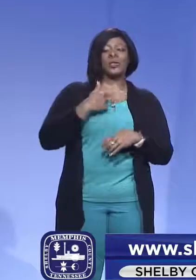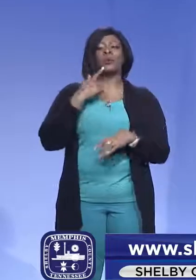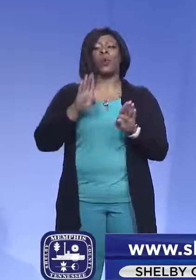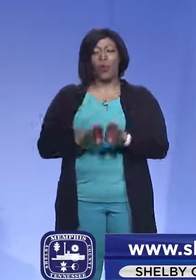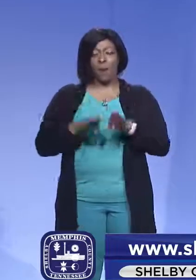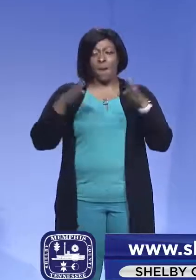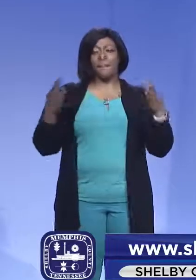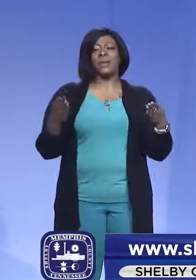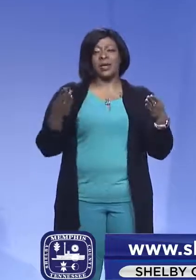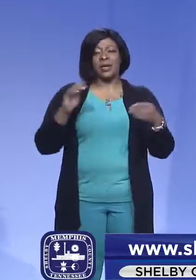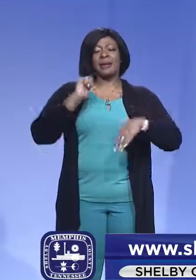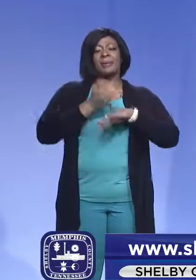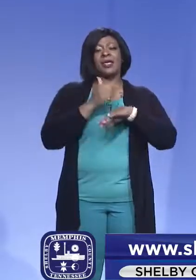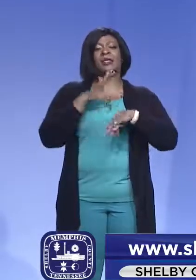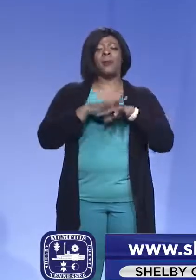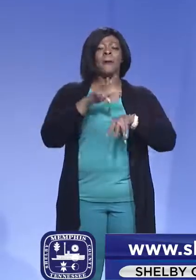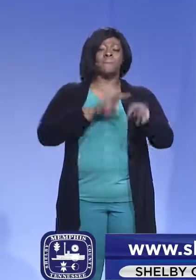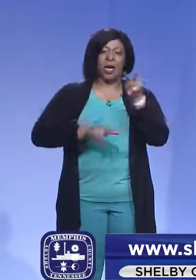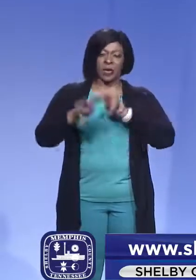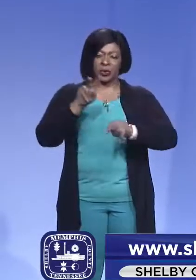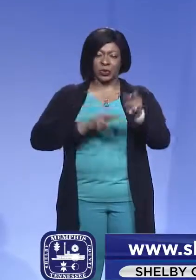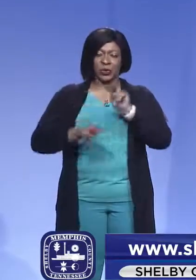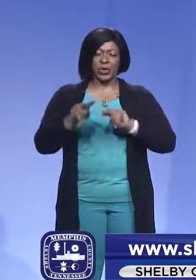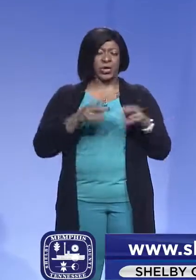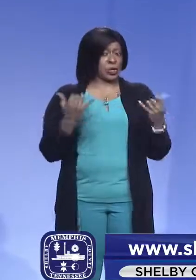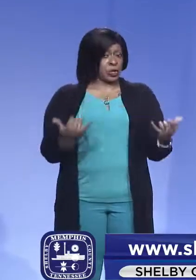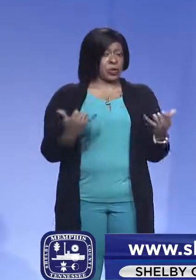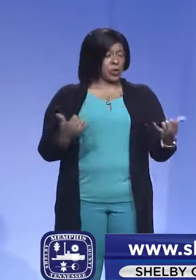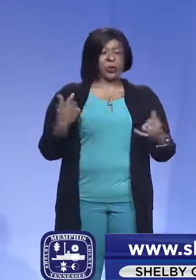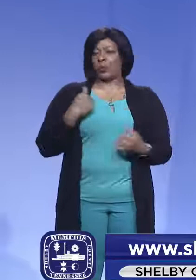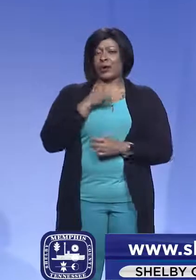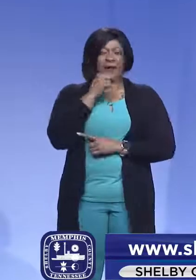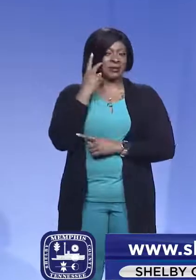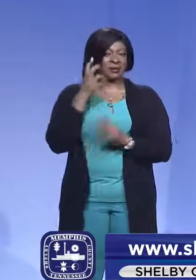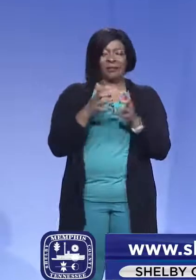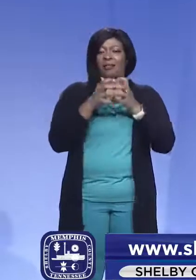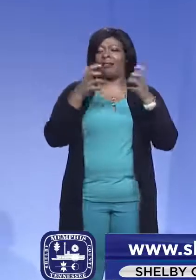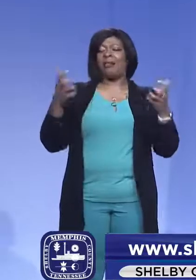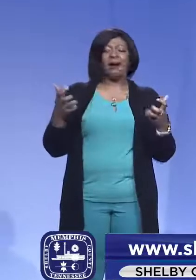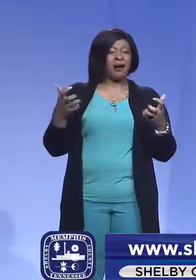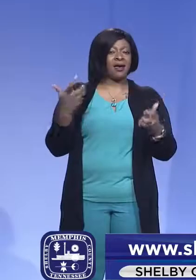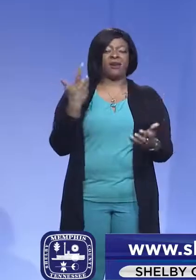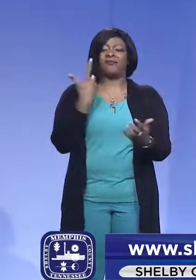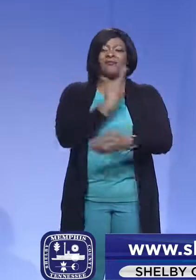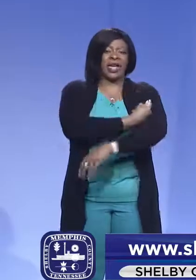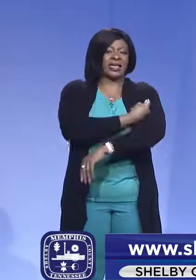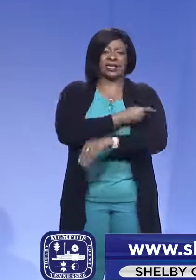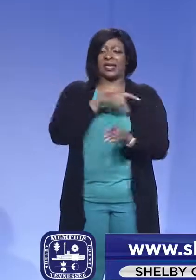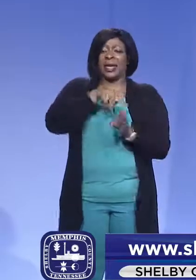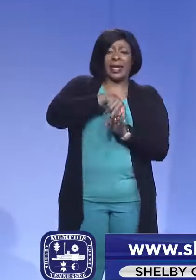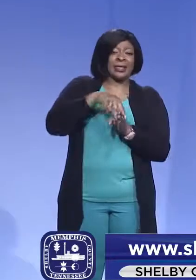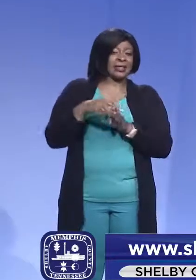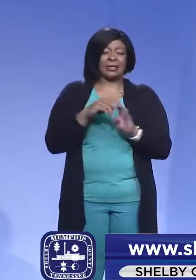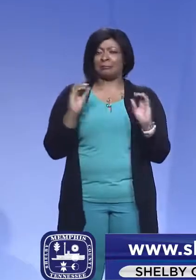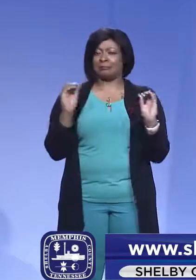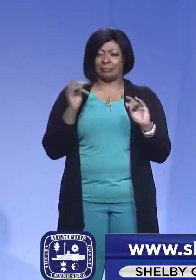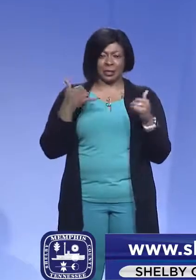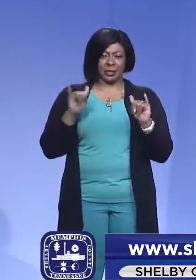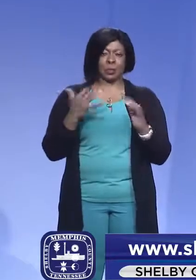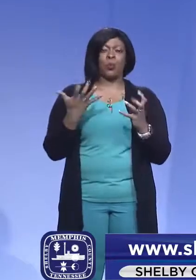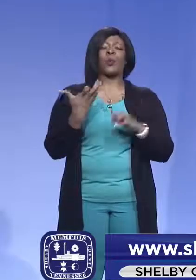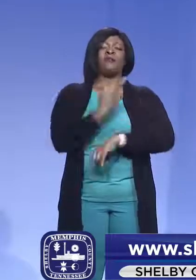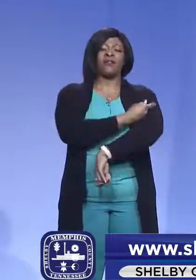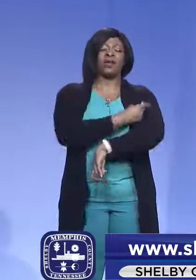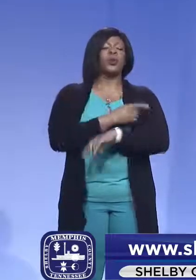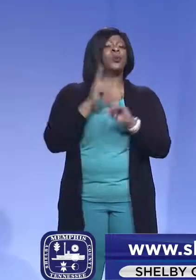open it up based on monitoring. So at the current time, we're not seeing a large amount of vaccine hesitancy, but we anticipate